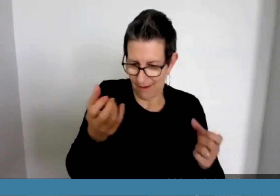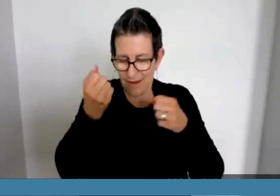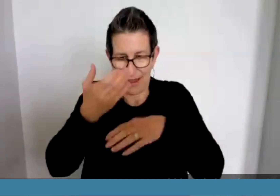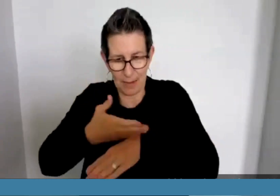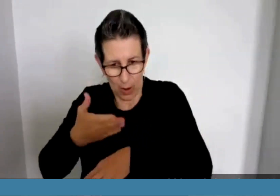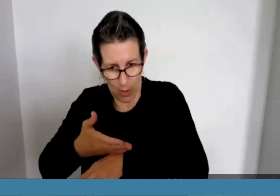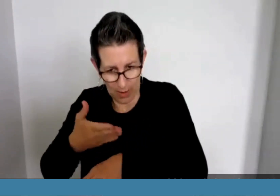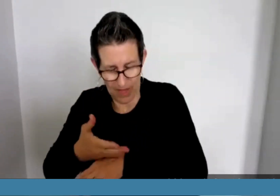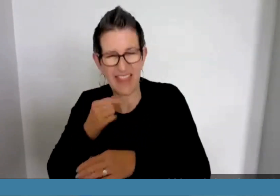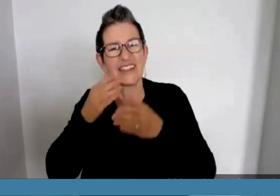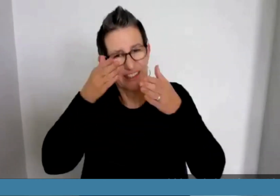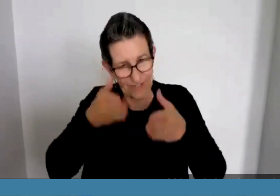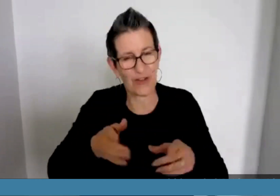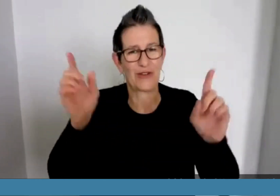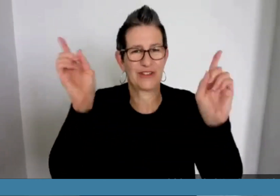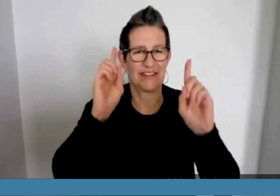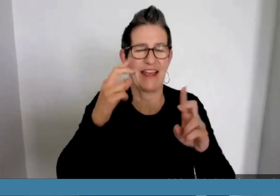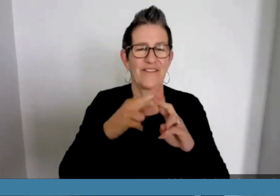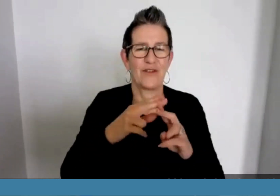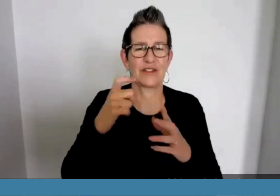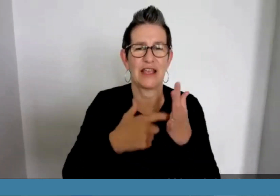that's the focus within the commissioned research.